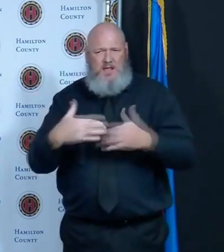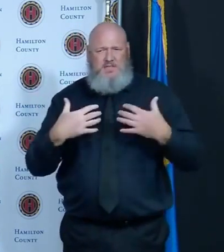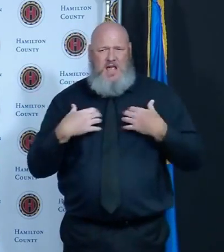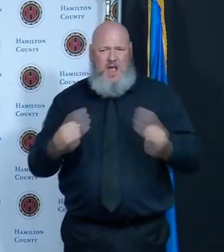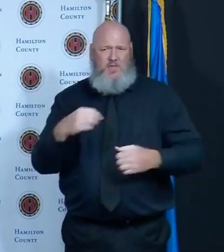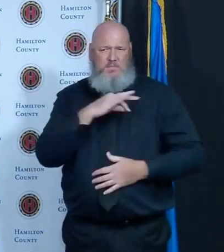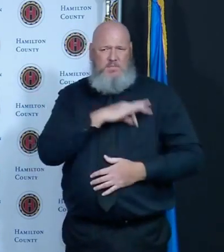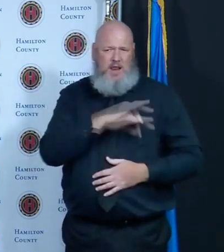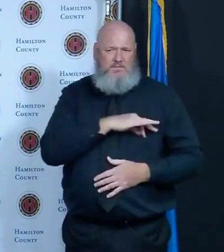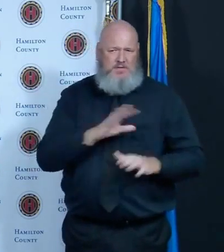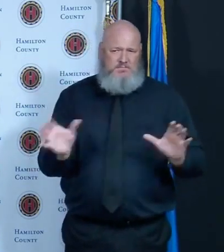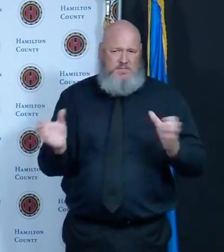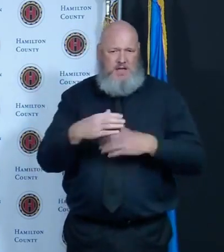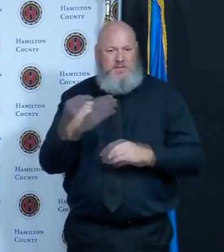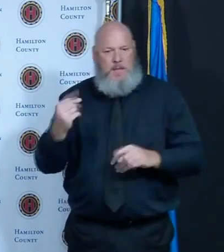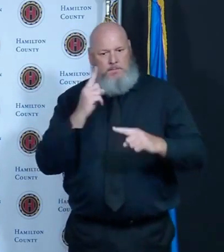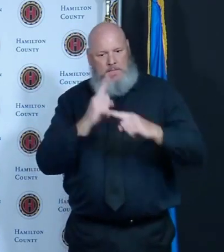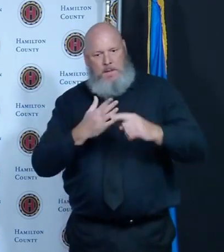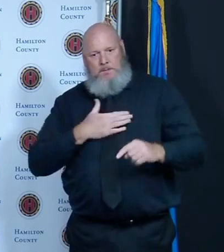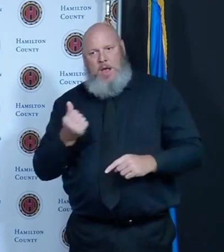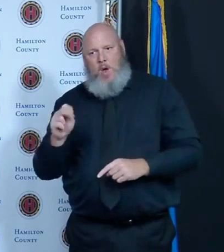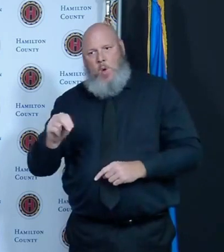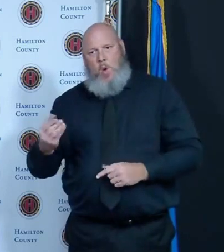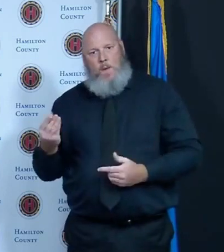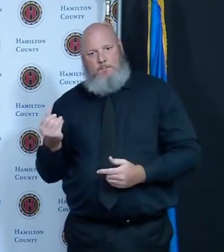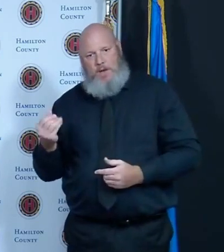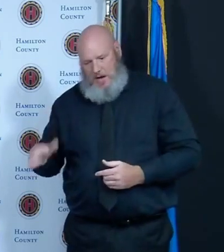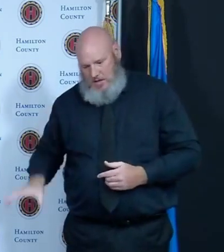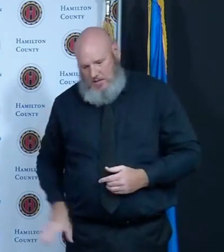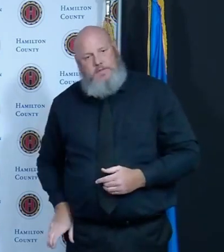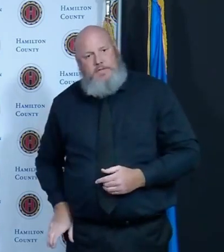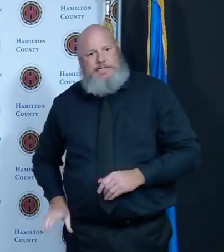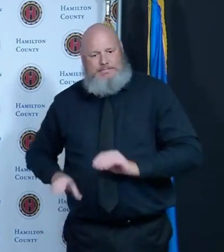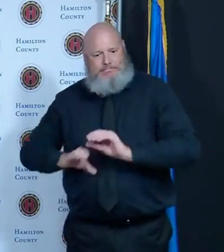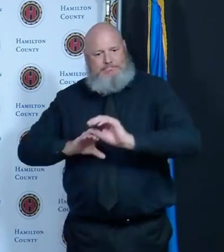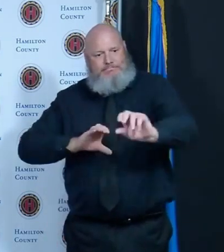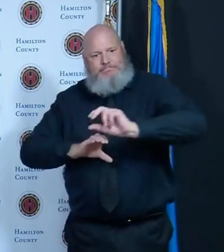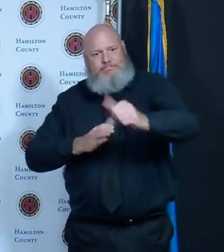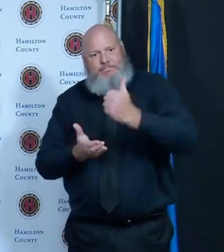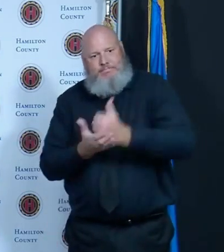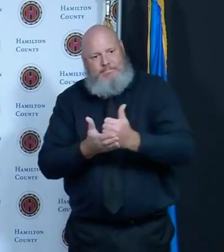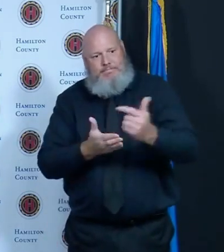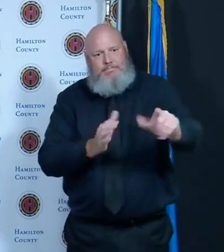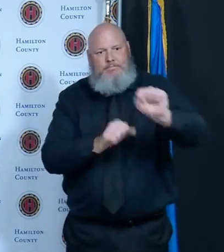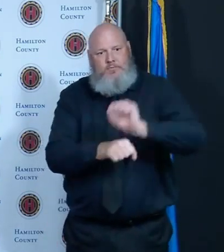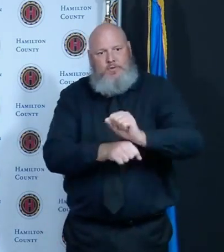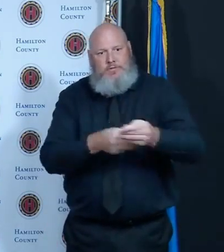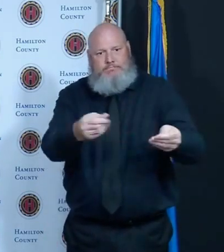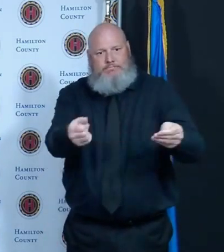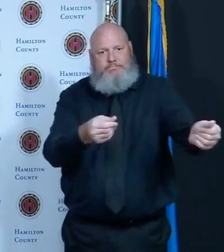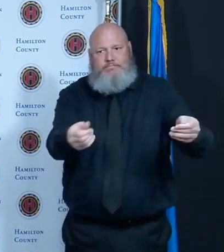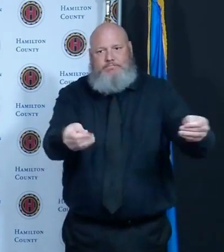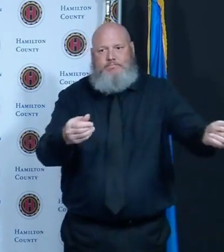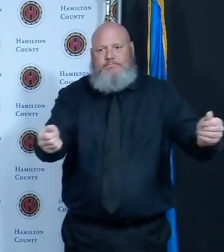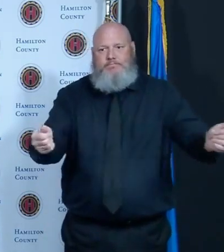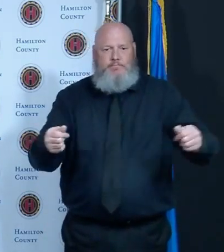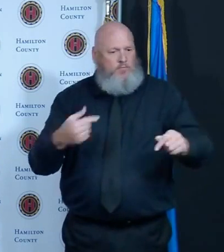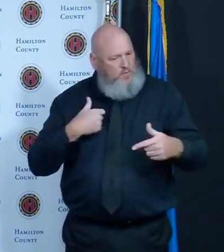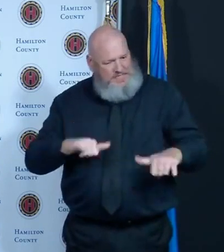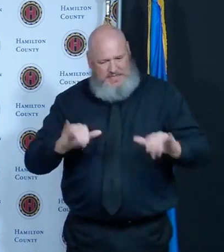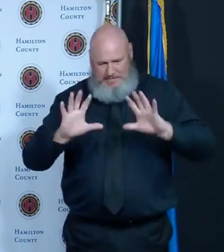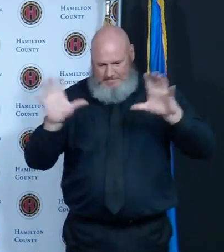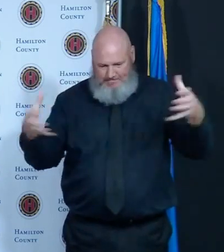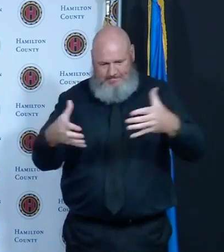business to keep everybody on payroll and to keep everybody insured and push together as a team. I feel as though I built Fourth Floor Creative based